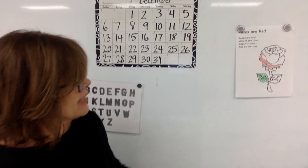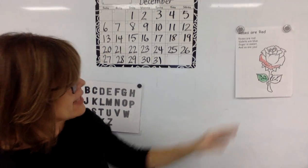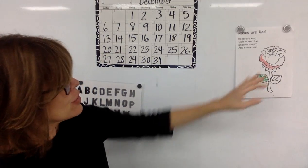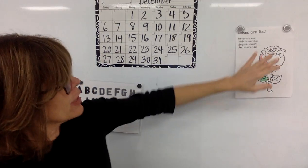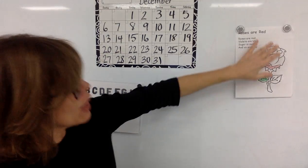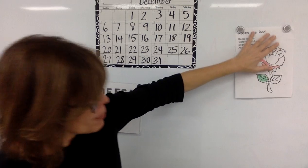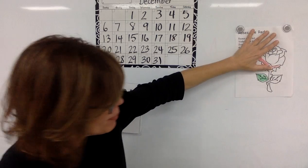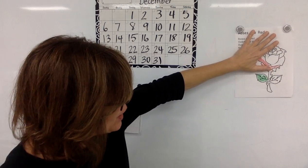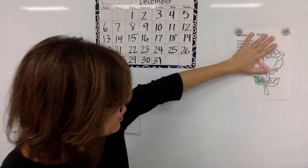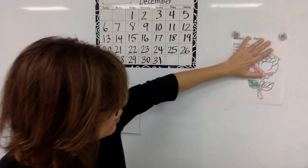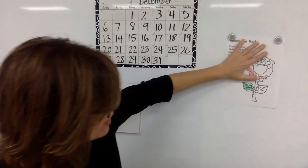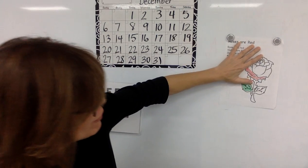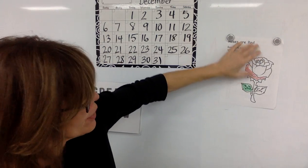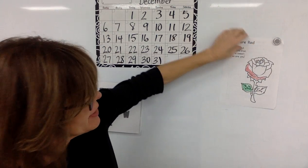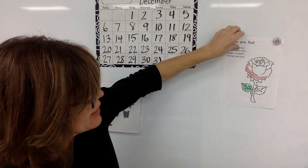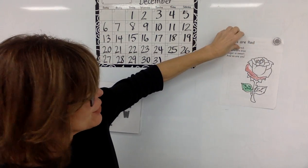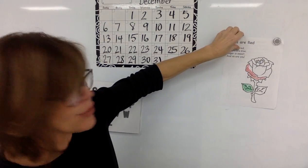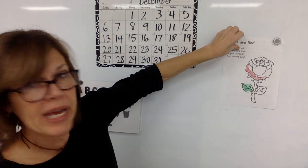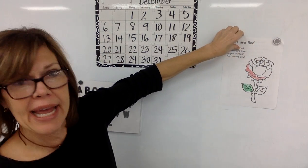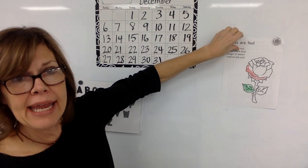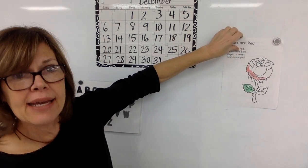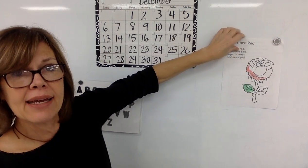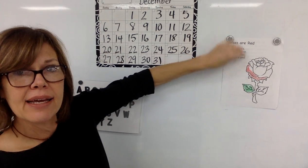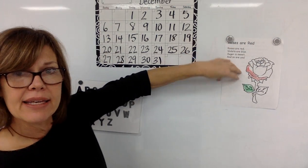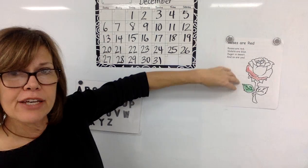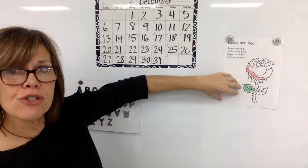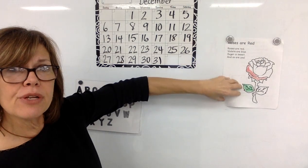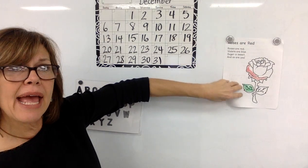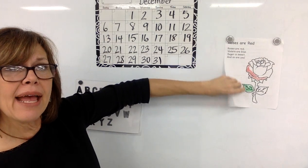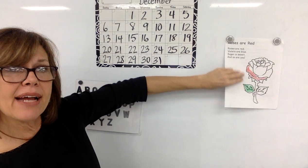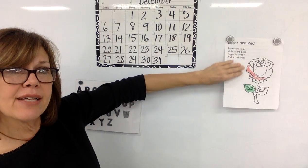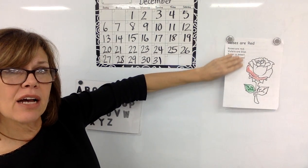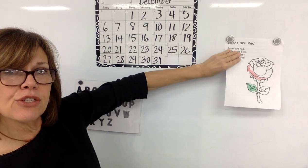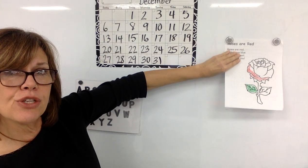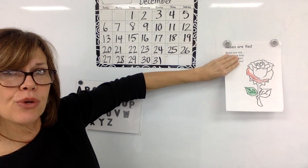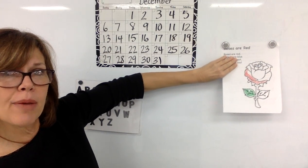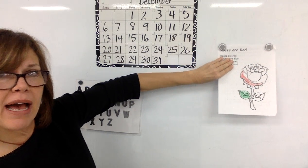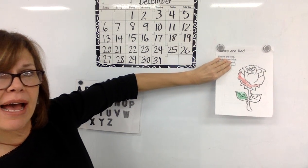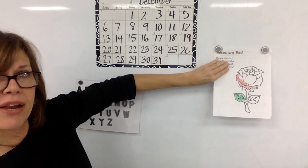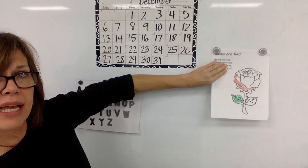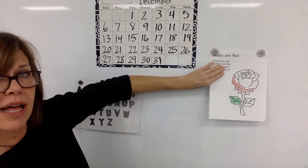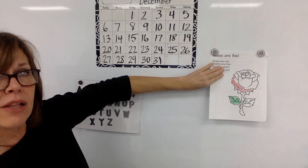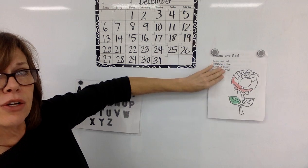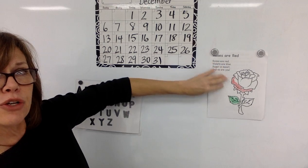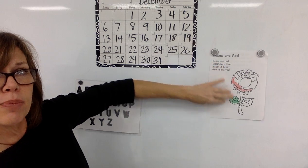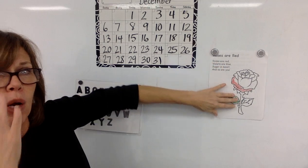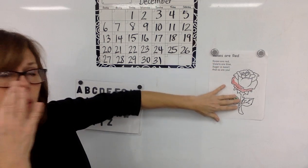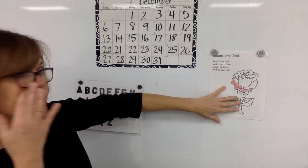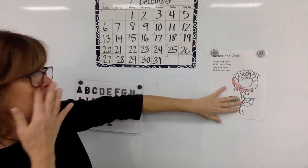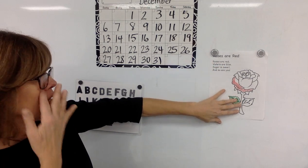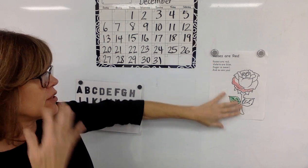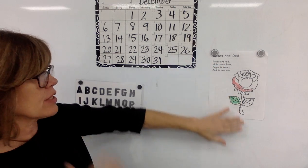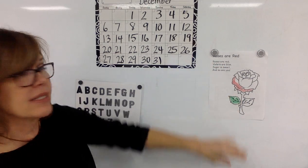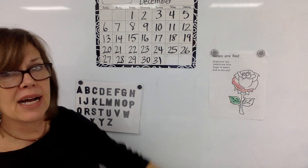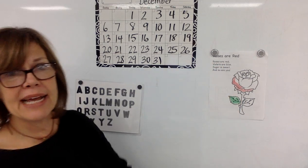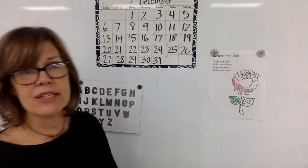Let's look at our poem from yesterday. Yesterday, I talked to you about how to color your poem so that it looks nice and